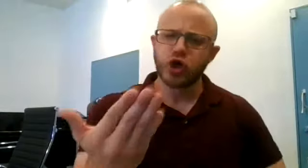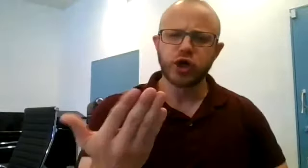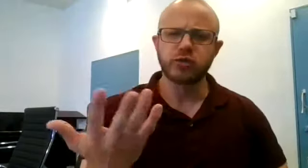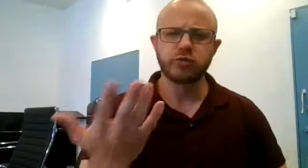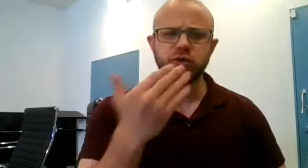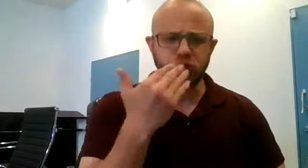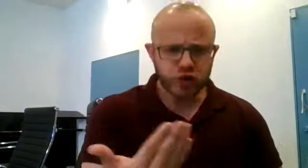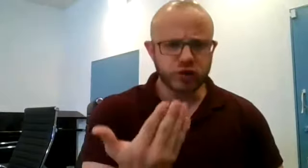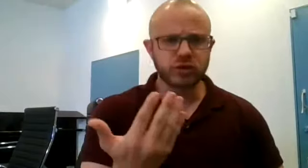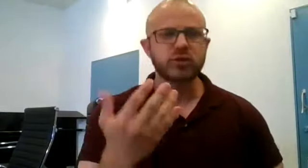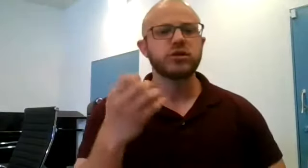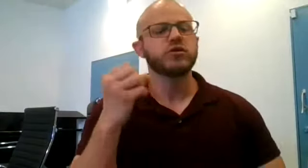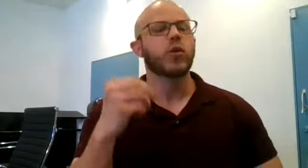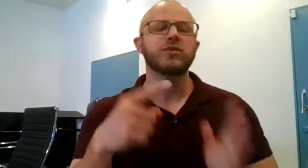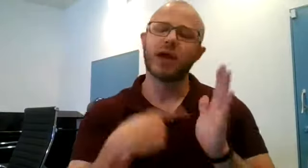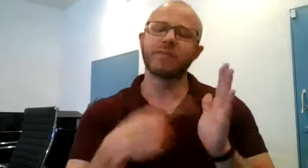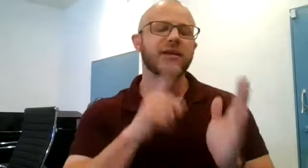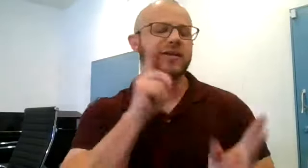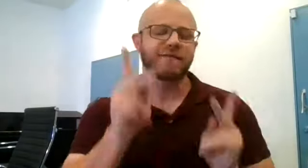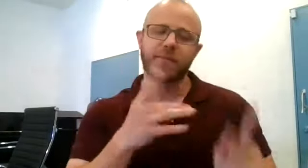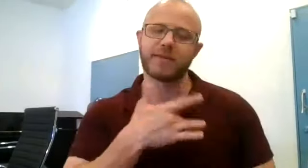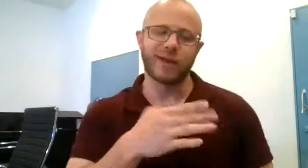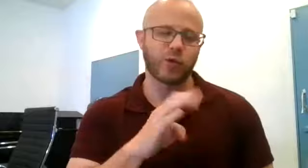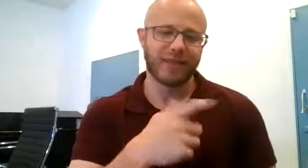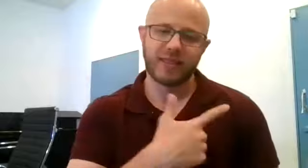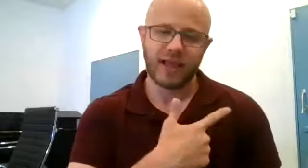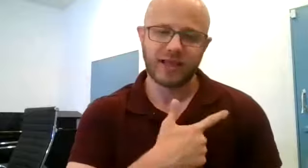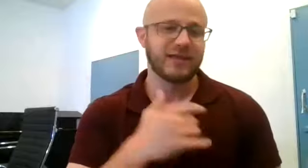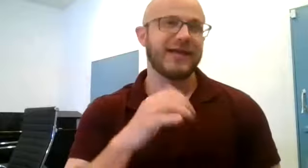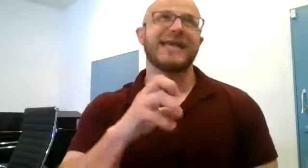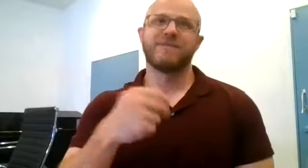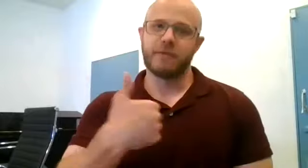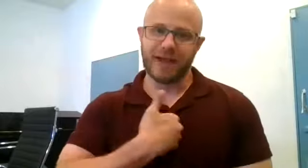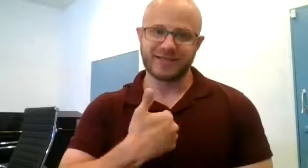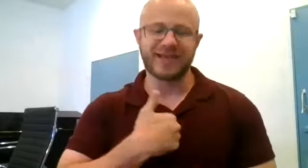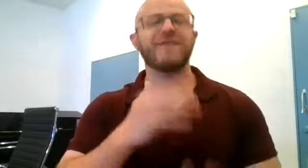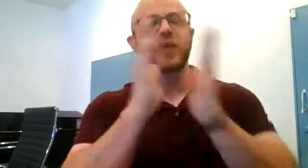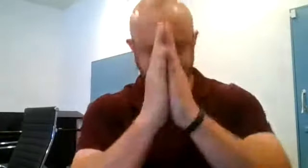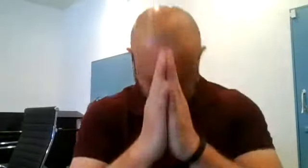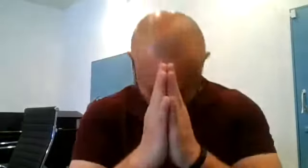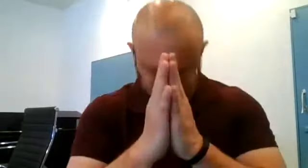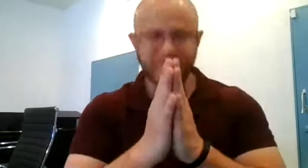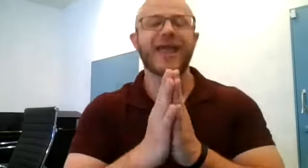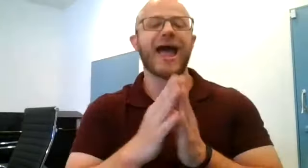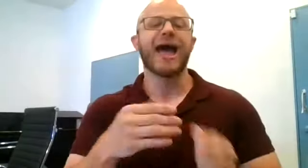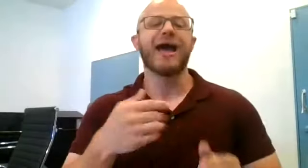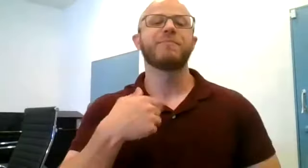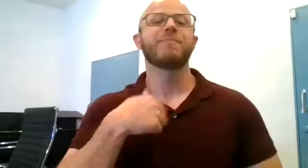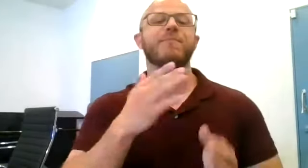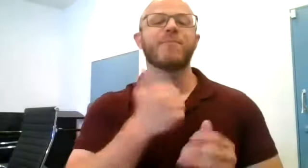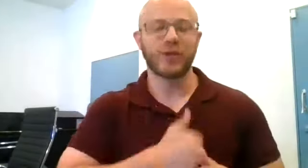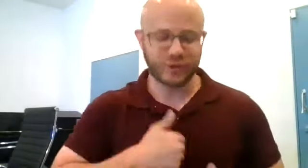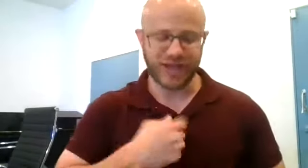do it. We just say good like this. So sometimes deaf people will sign in a lazy way, even myself. So